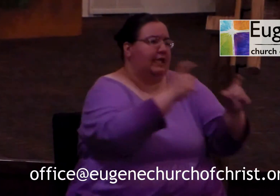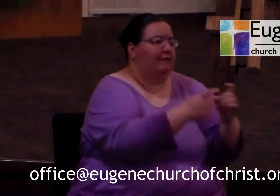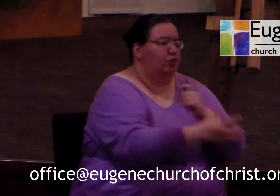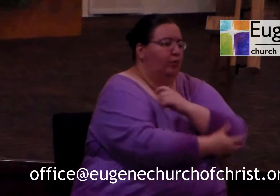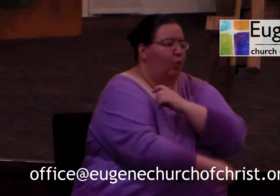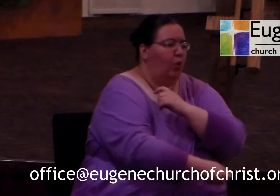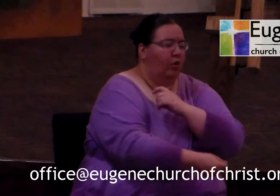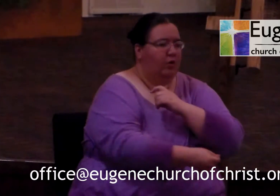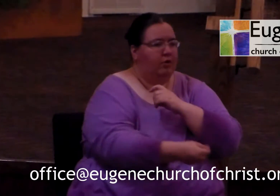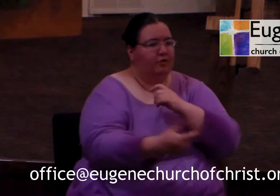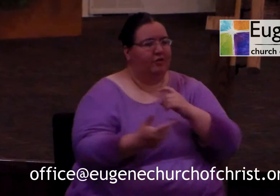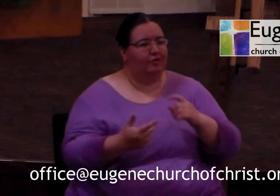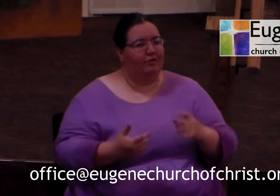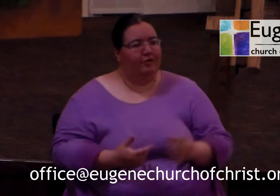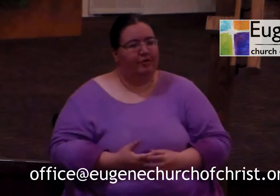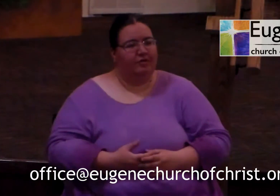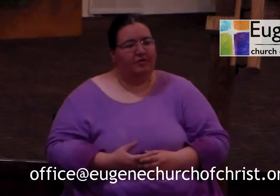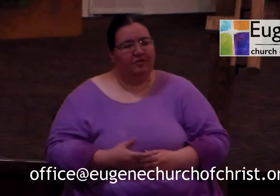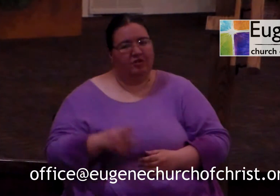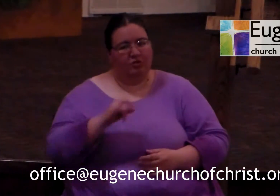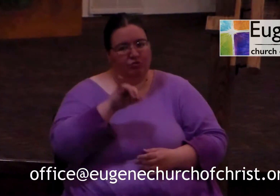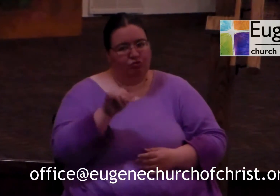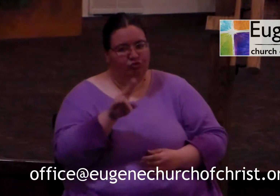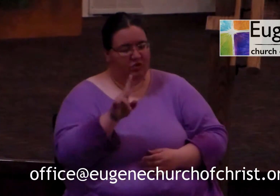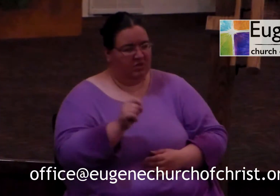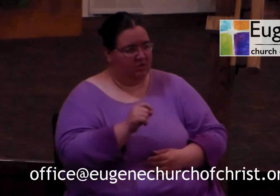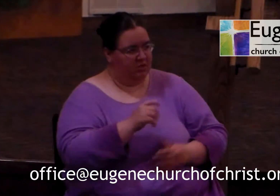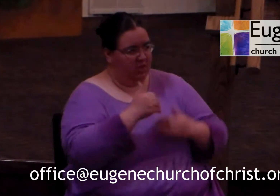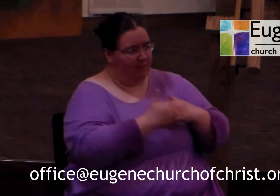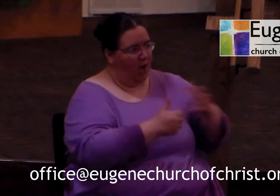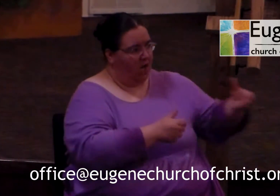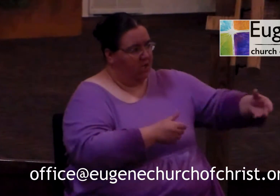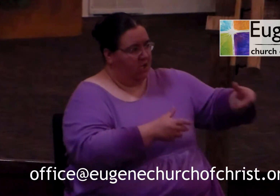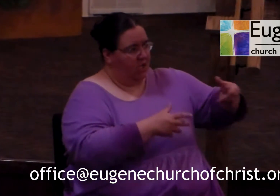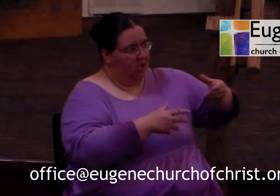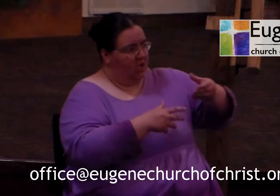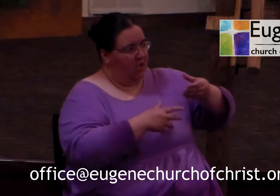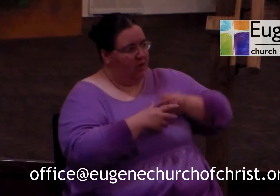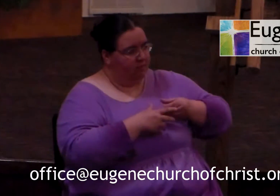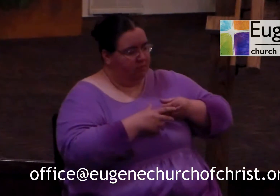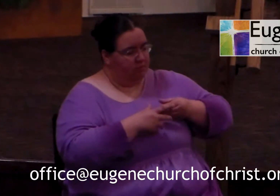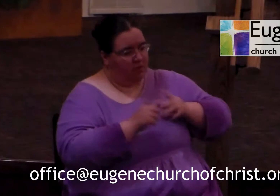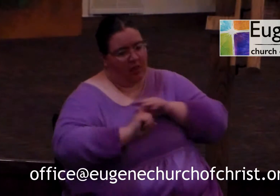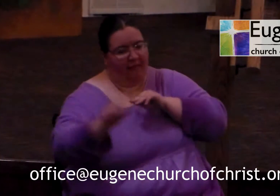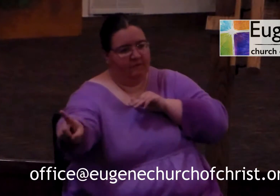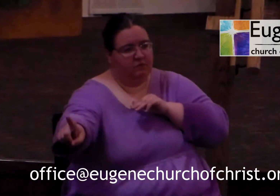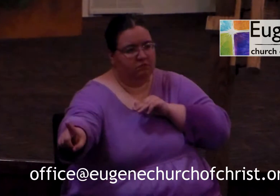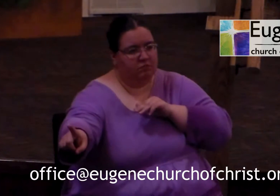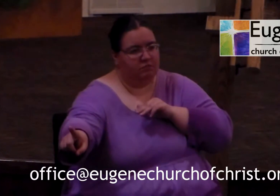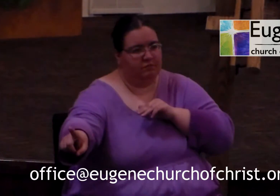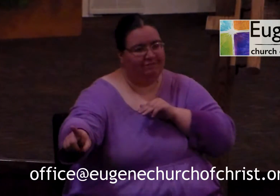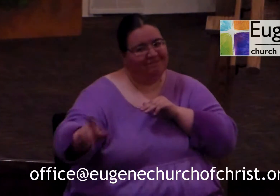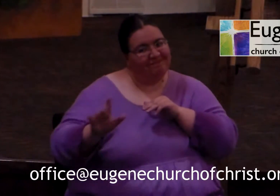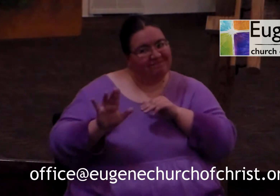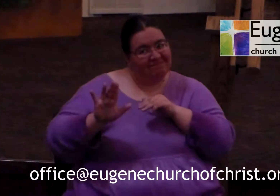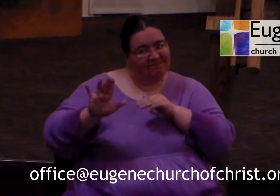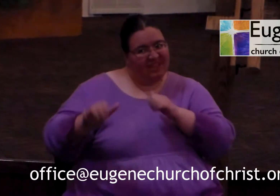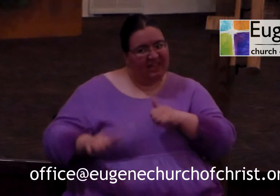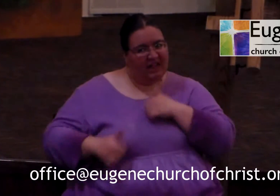And life for Judas has changed. Now, this is a path that Judas had probably already begun to start